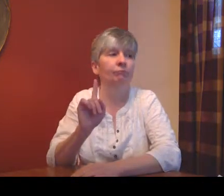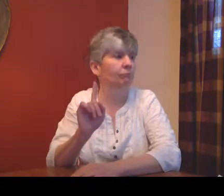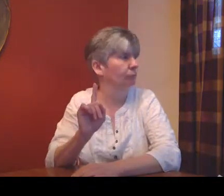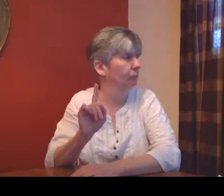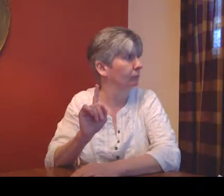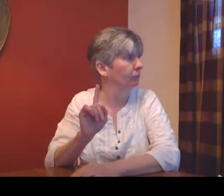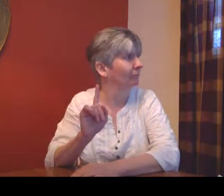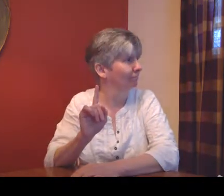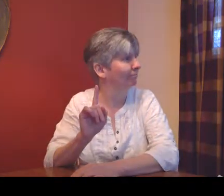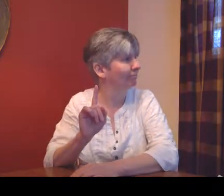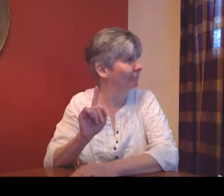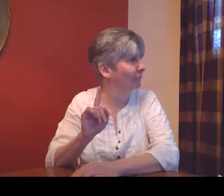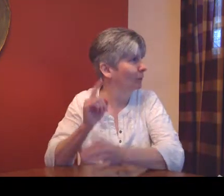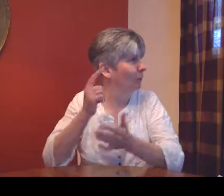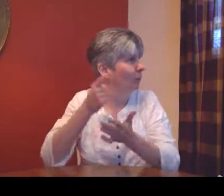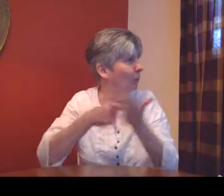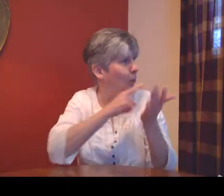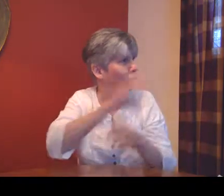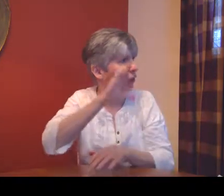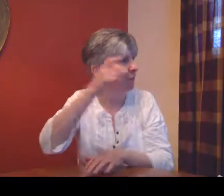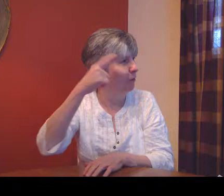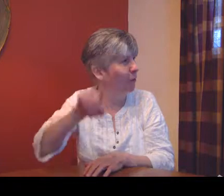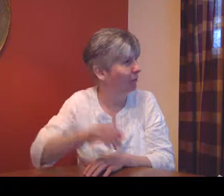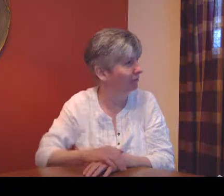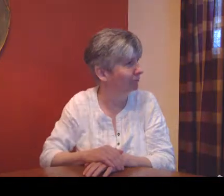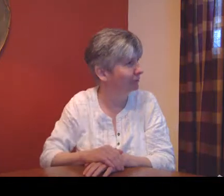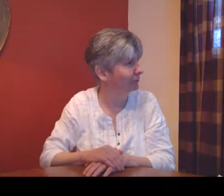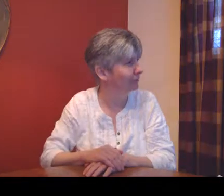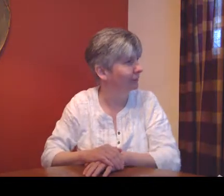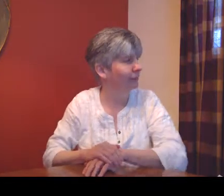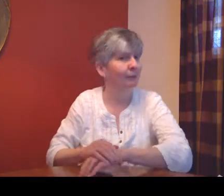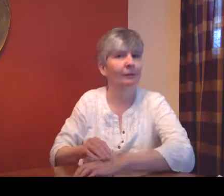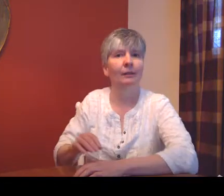Jesus turned around and looked. "What are you looking for?" he said.